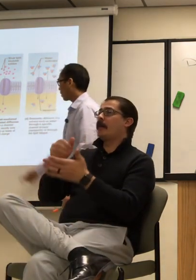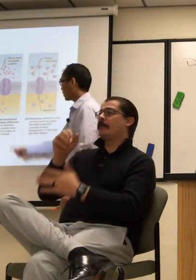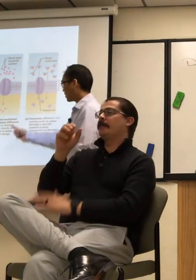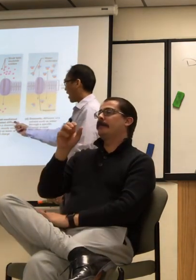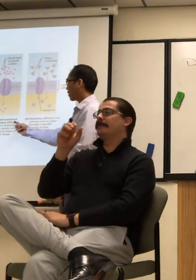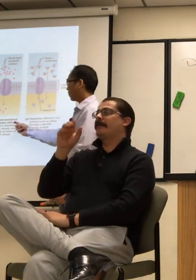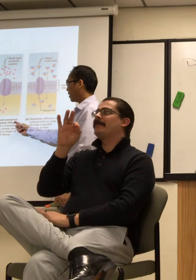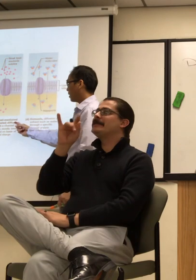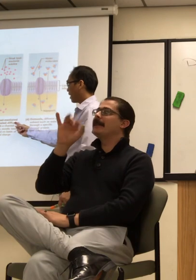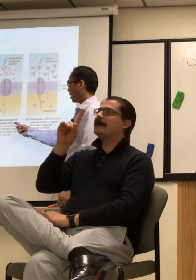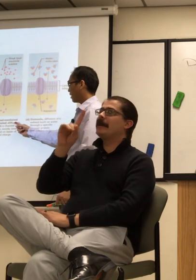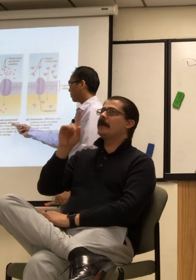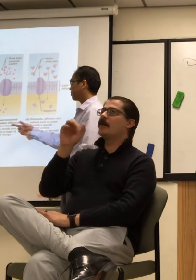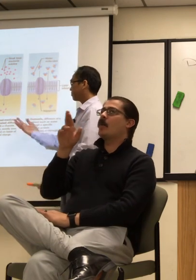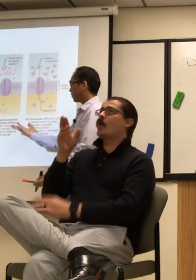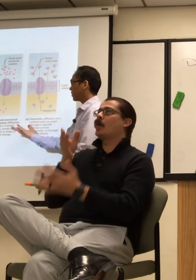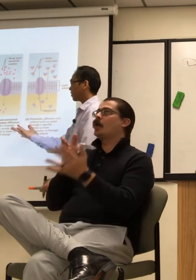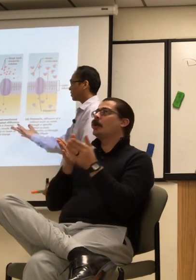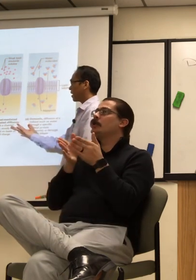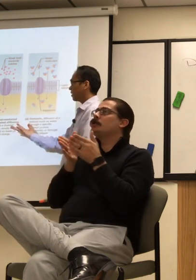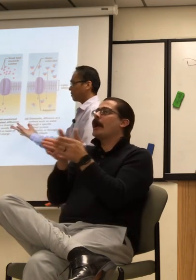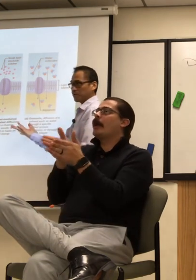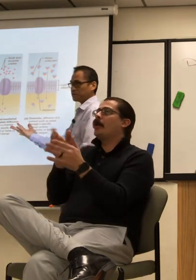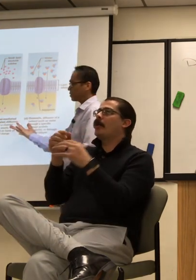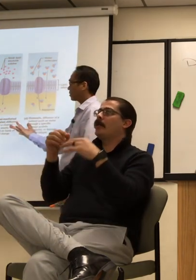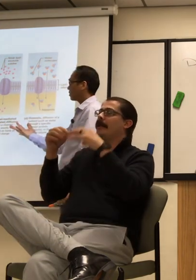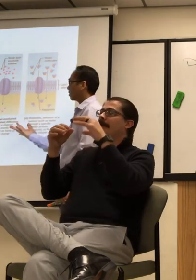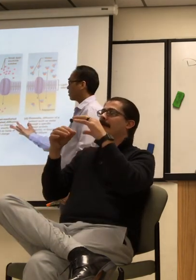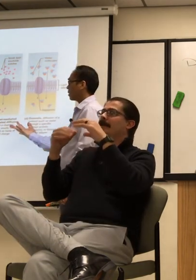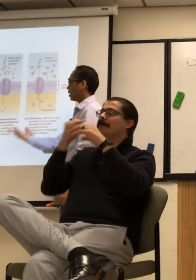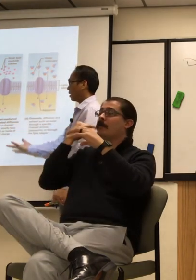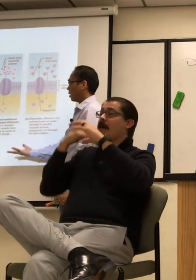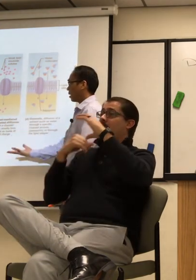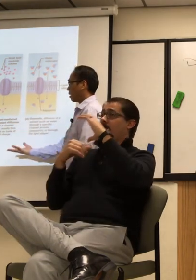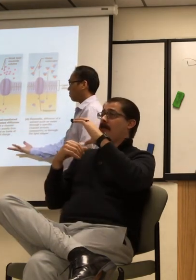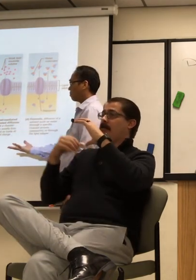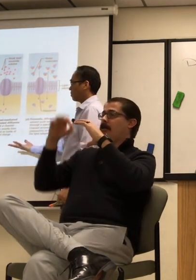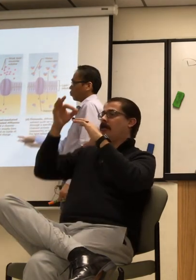or channel-mediated facilitated